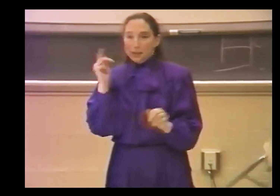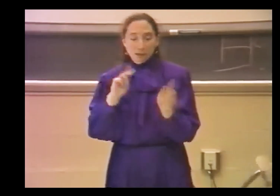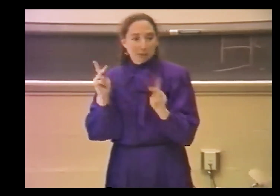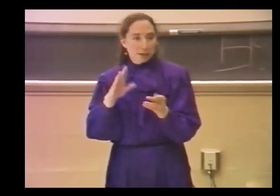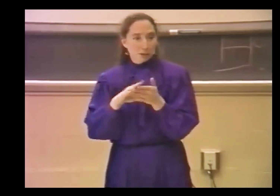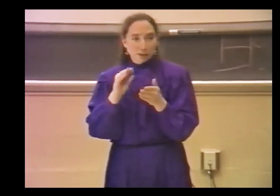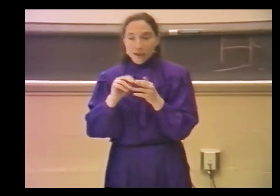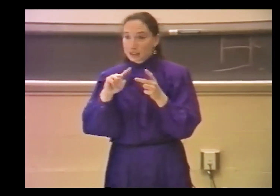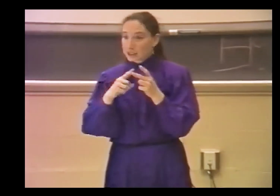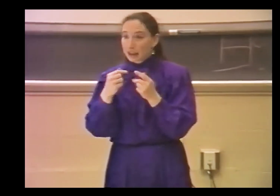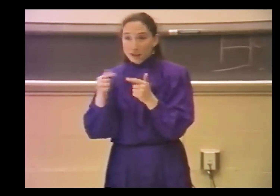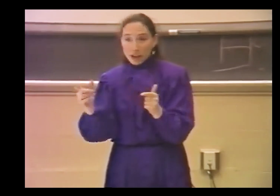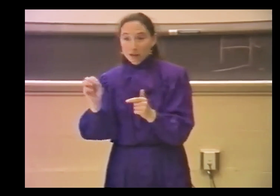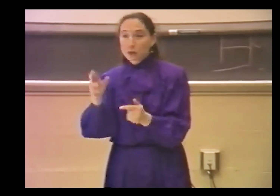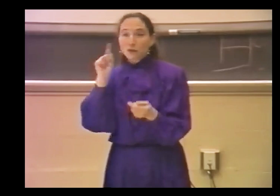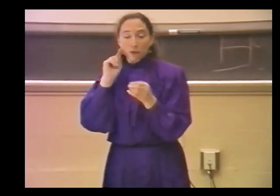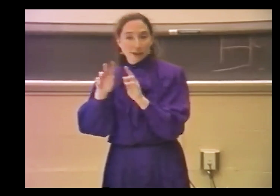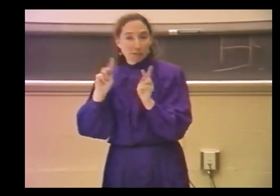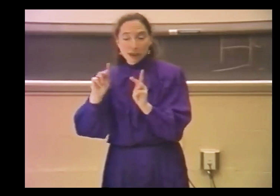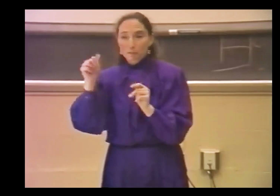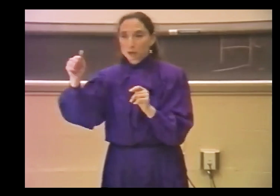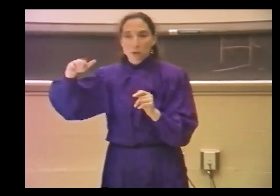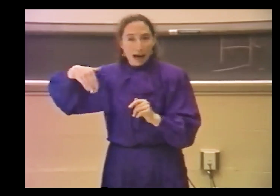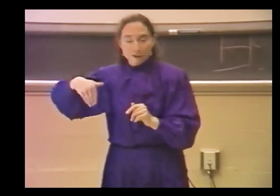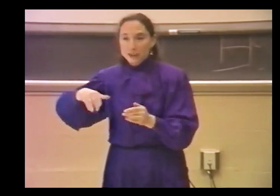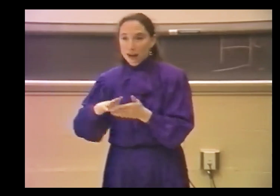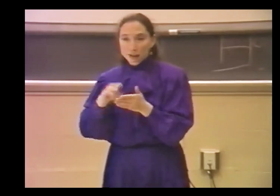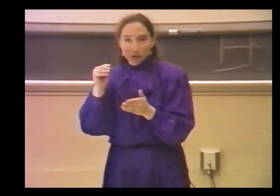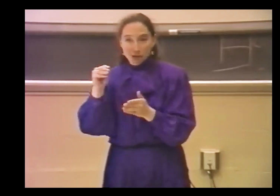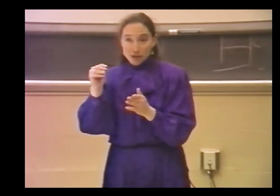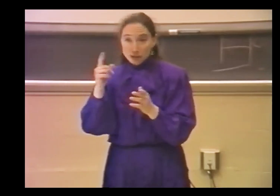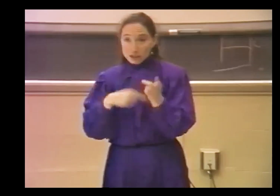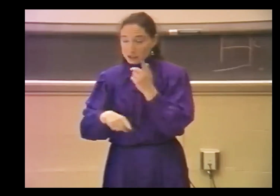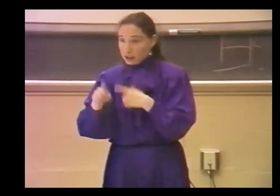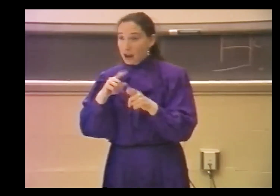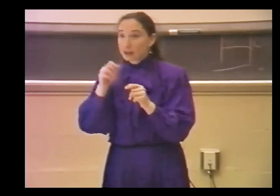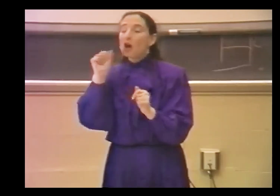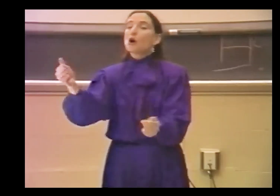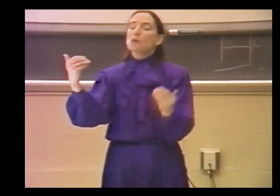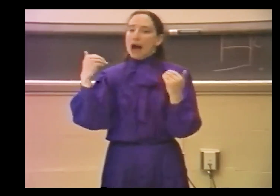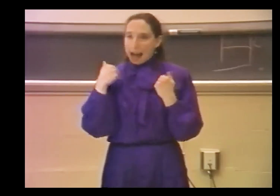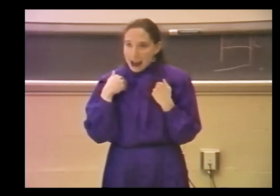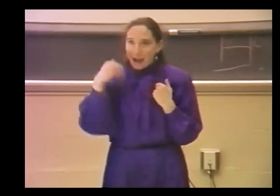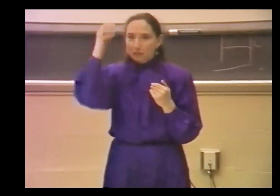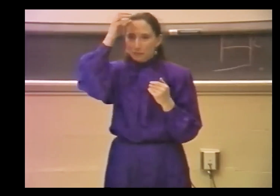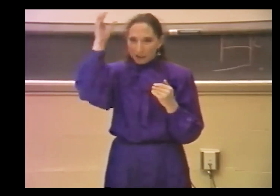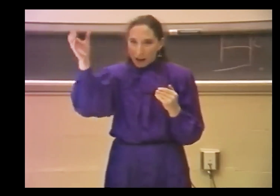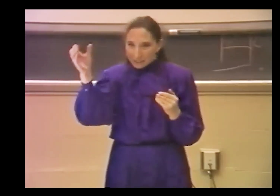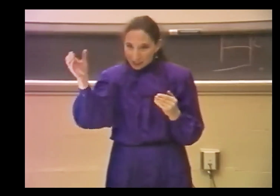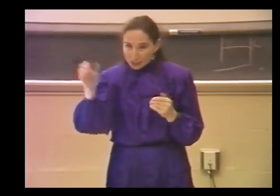hearing people learning a second language, or deaf people who haven't yet learned sign, who have